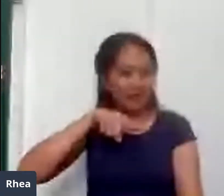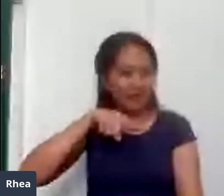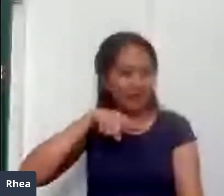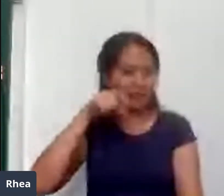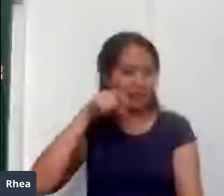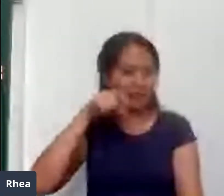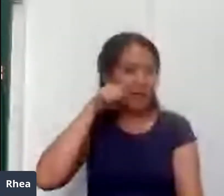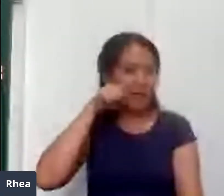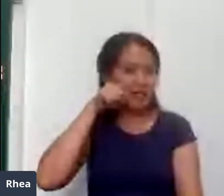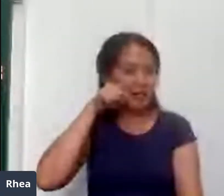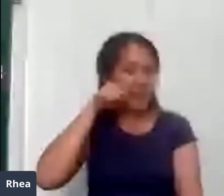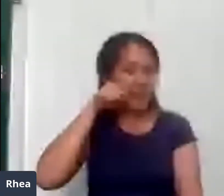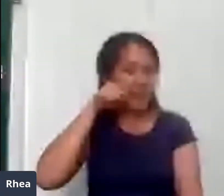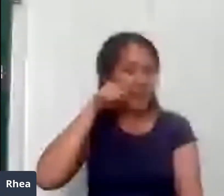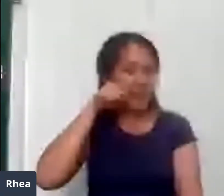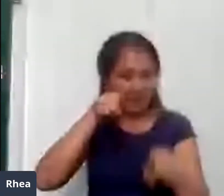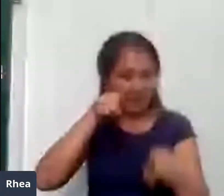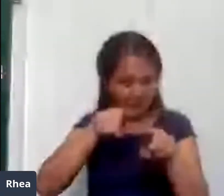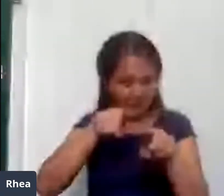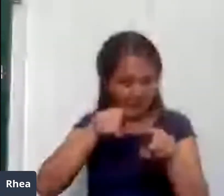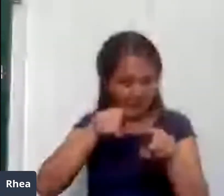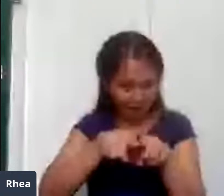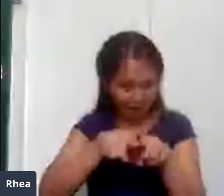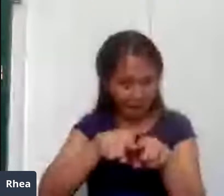sister. S, pitik.